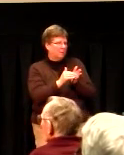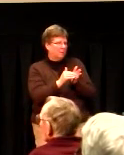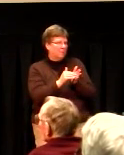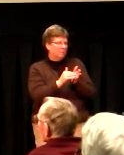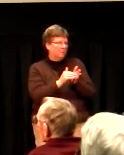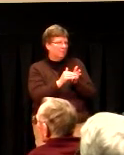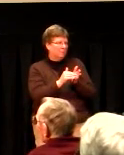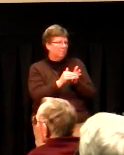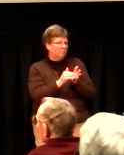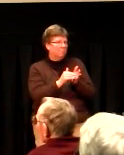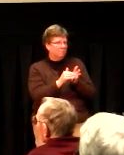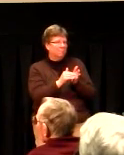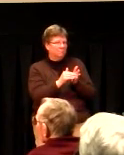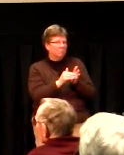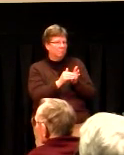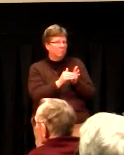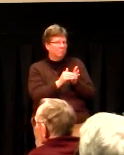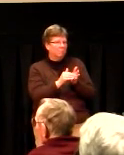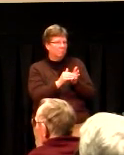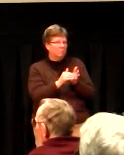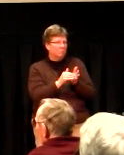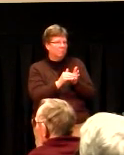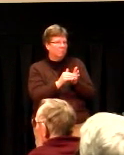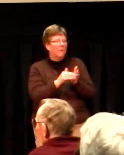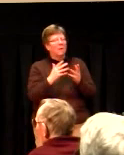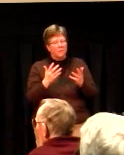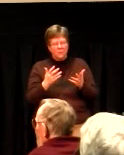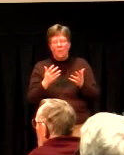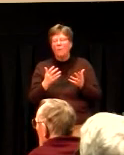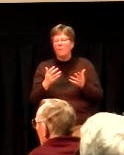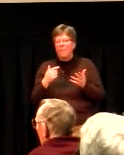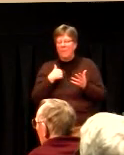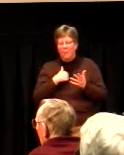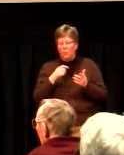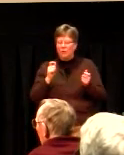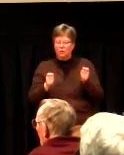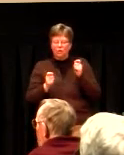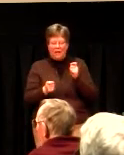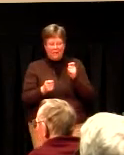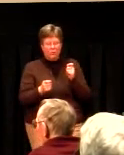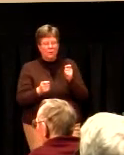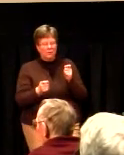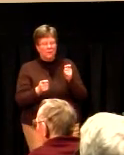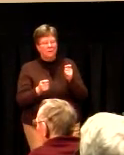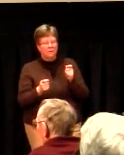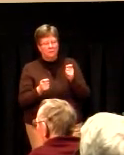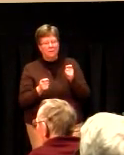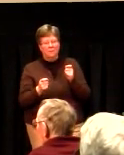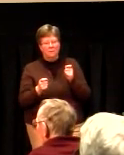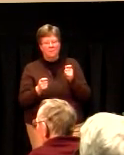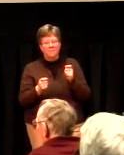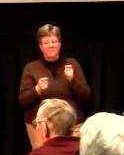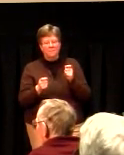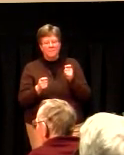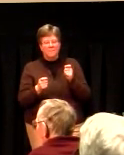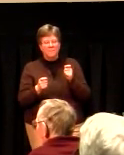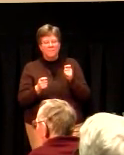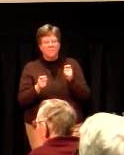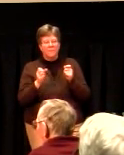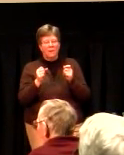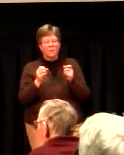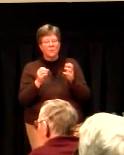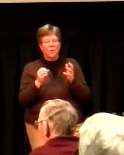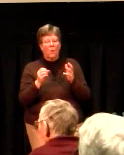be the ones that we see more typically. So we're shifting, so all of them, we're shifting